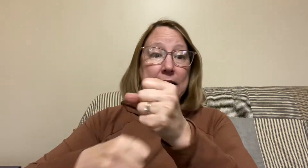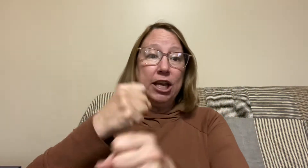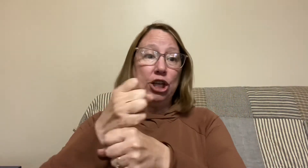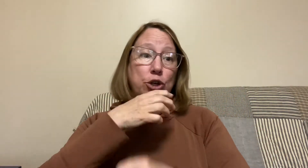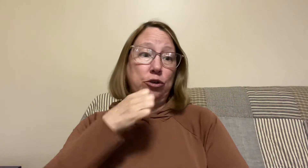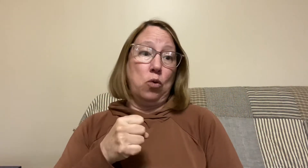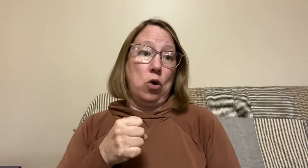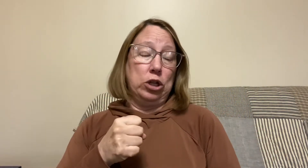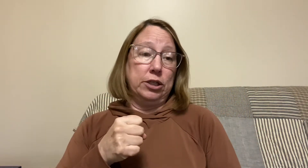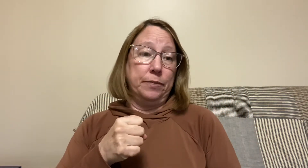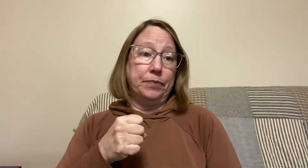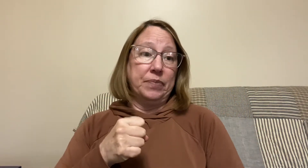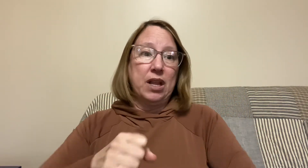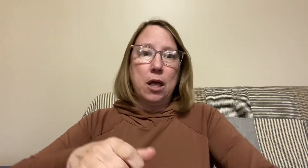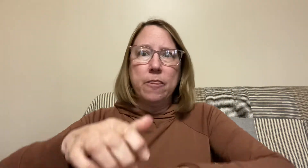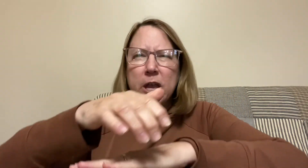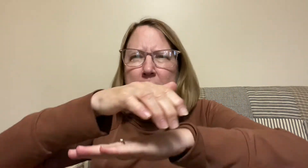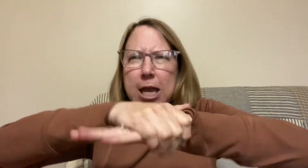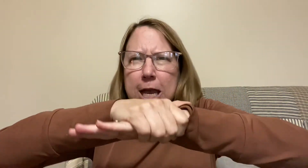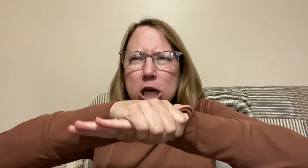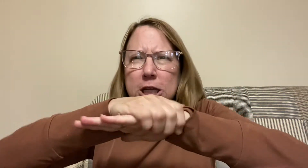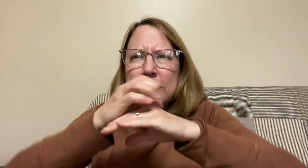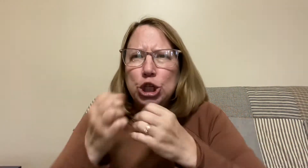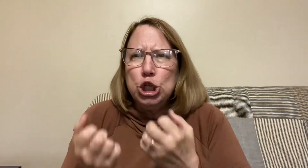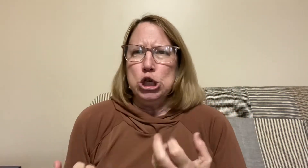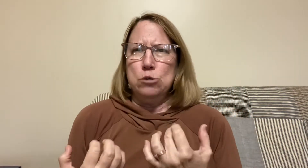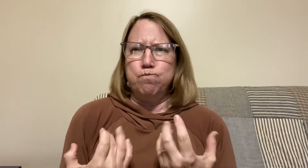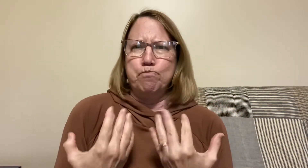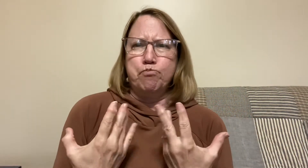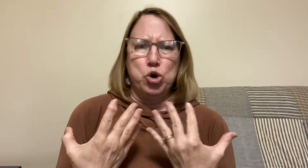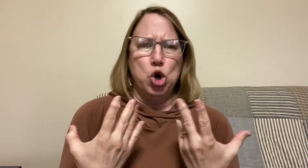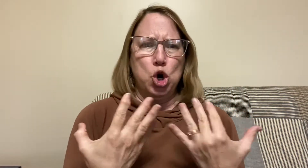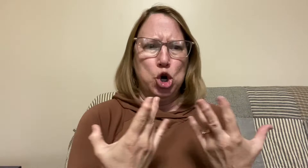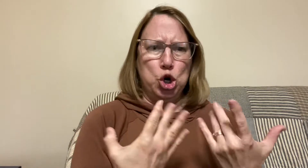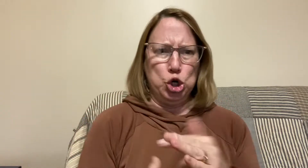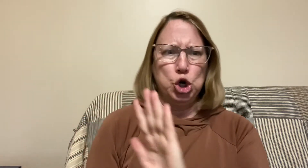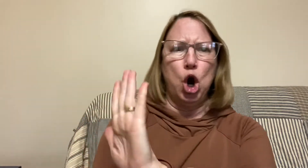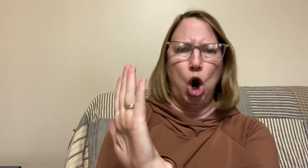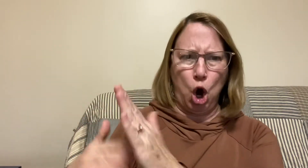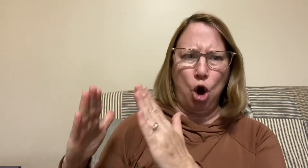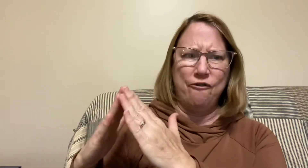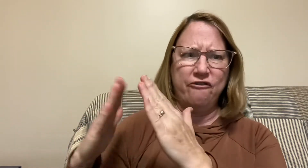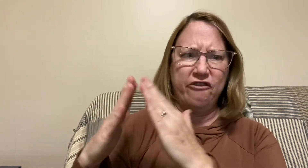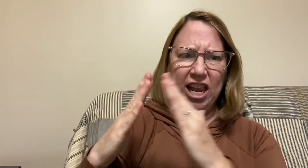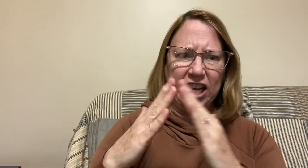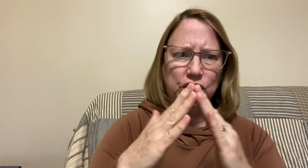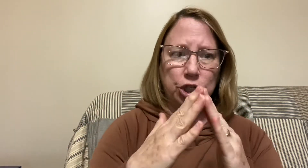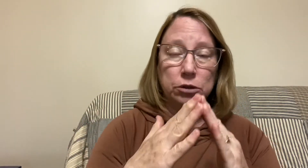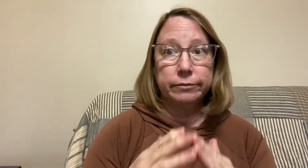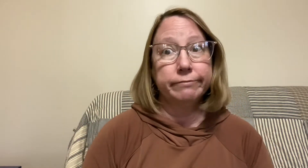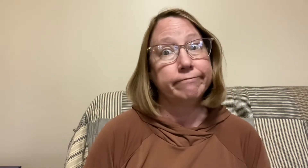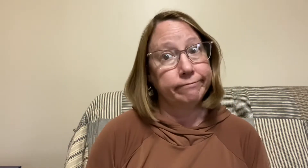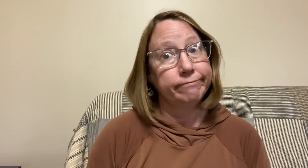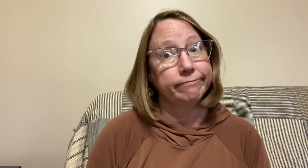Joan believed that God was speaking to her. These